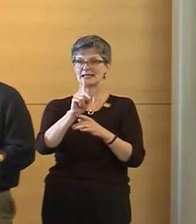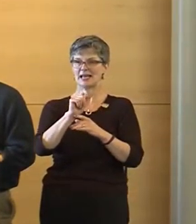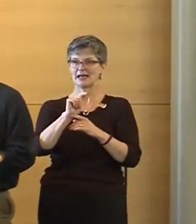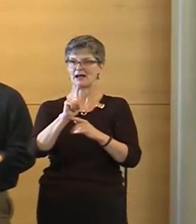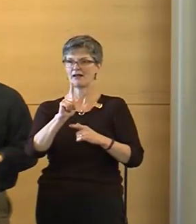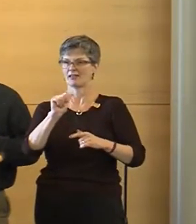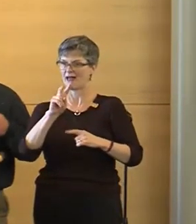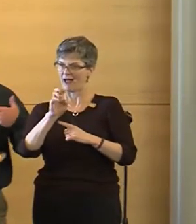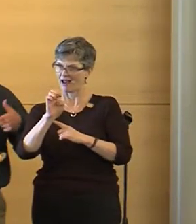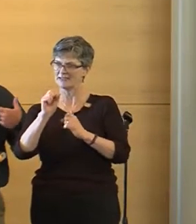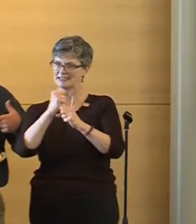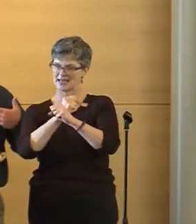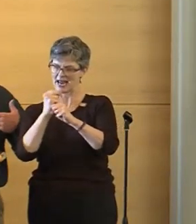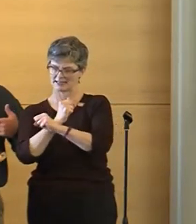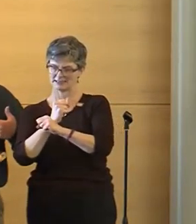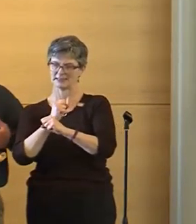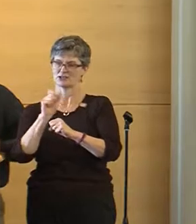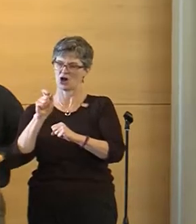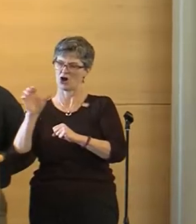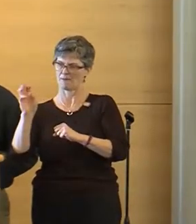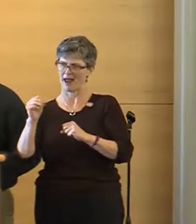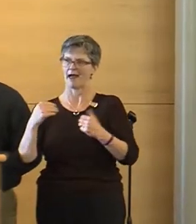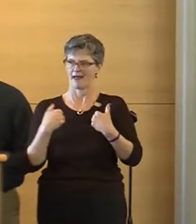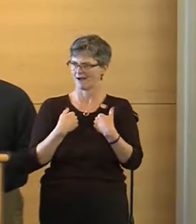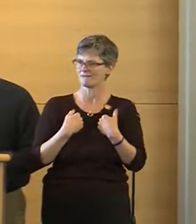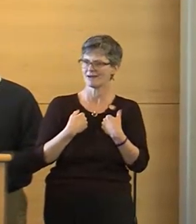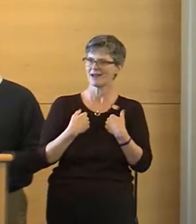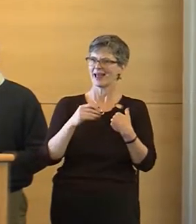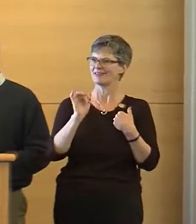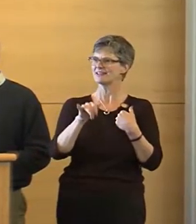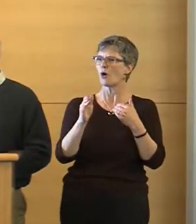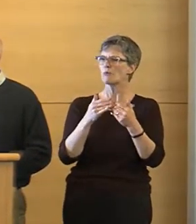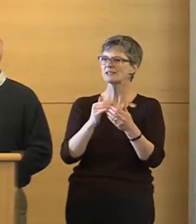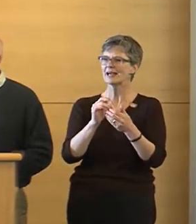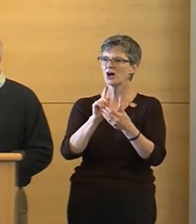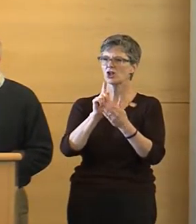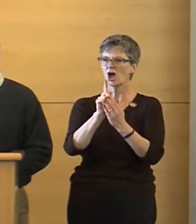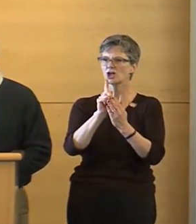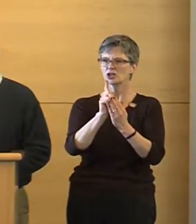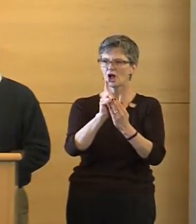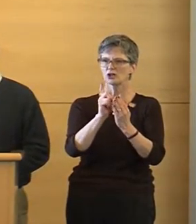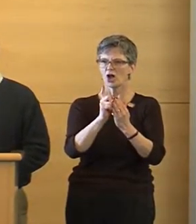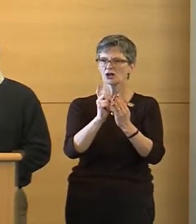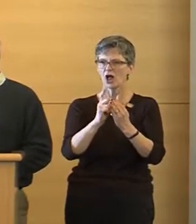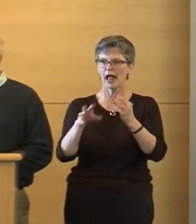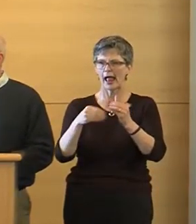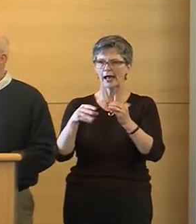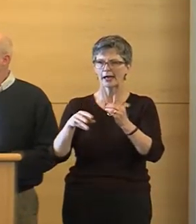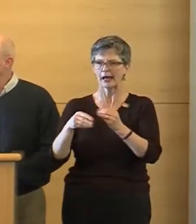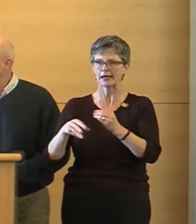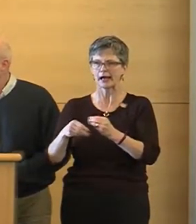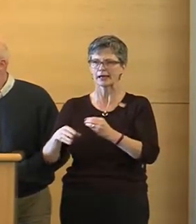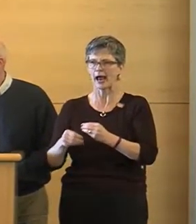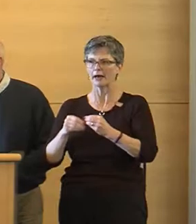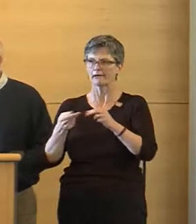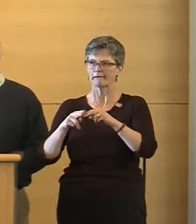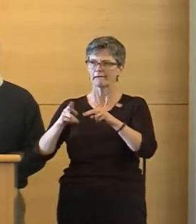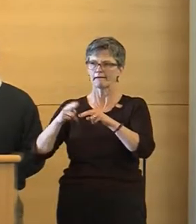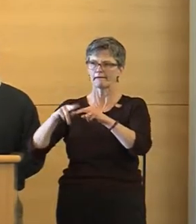that these numbers have grown significantly since I put this slide together. But you can get live data at